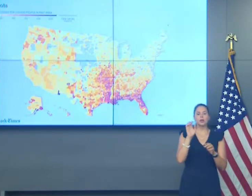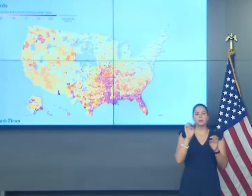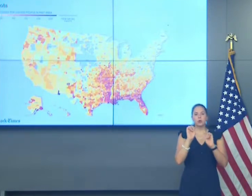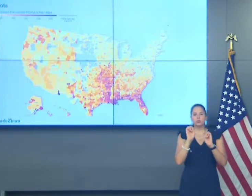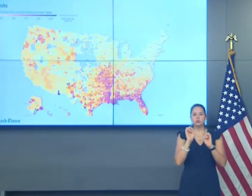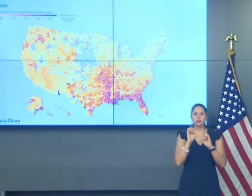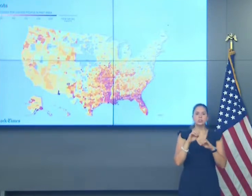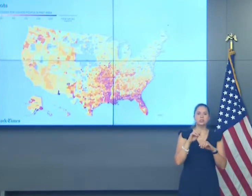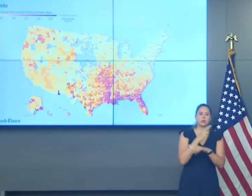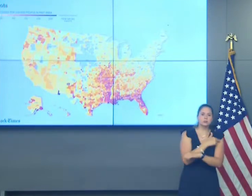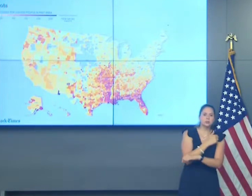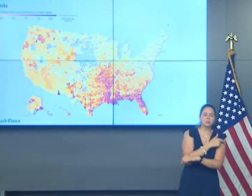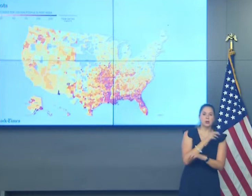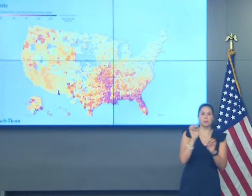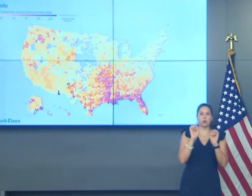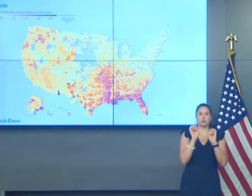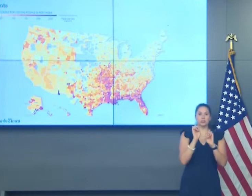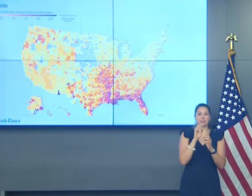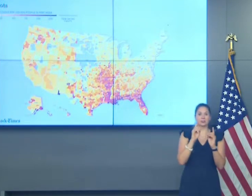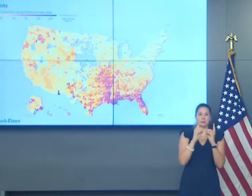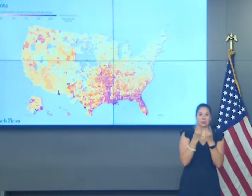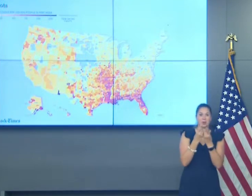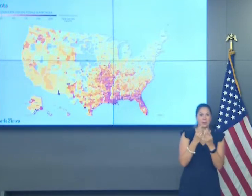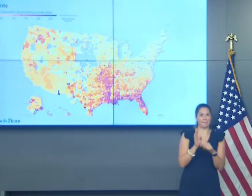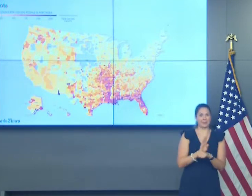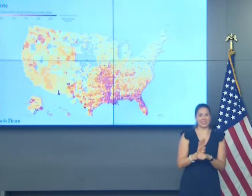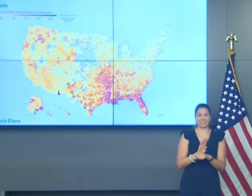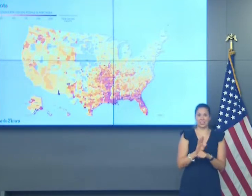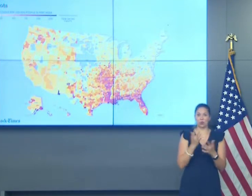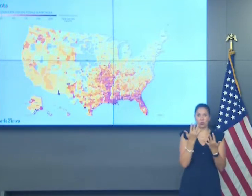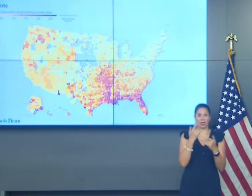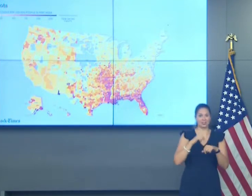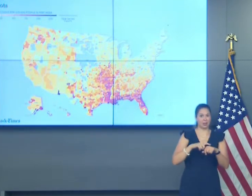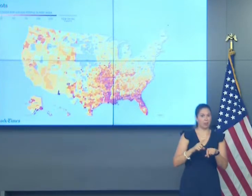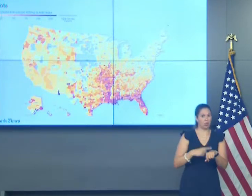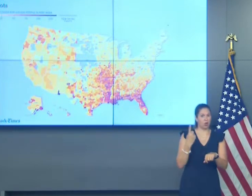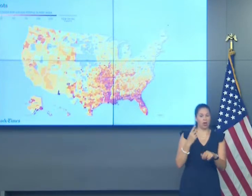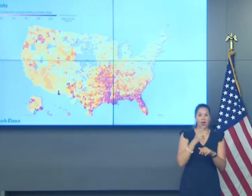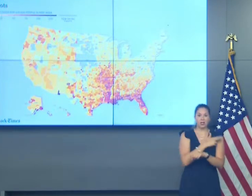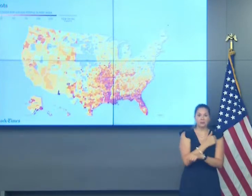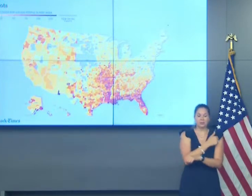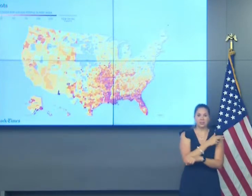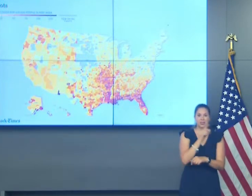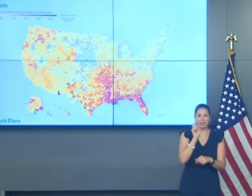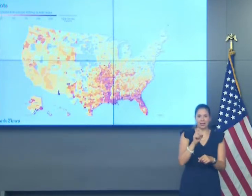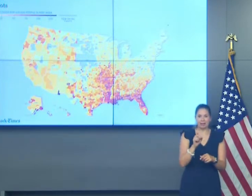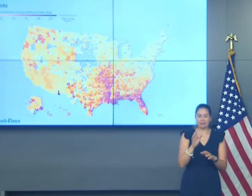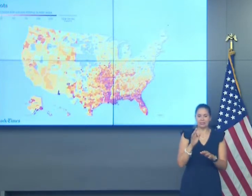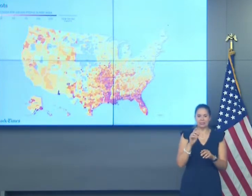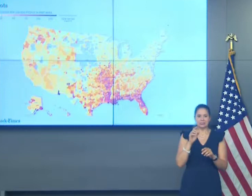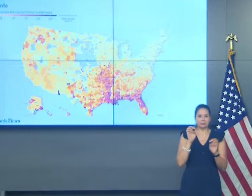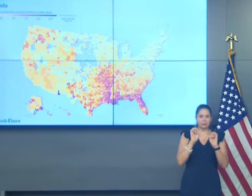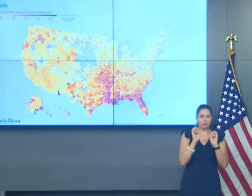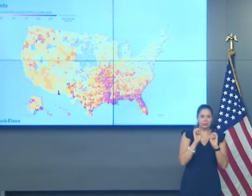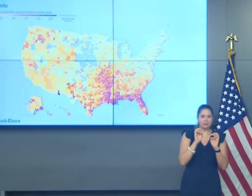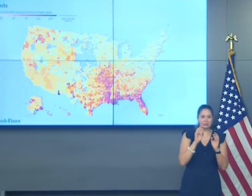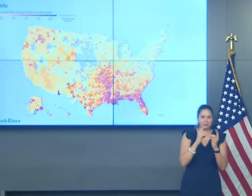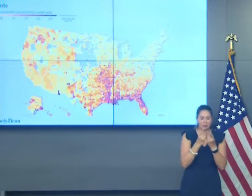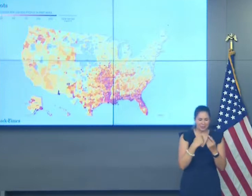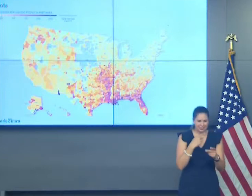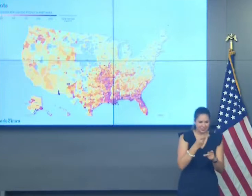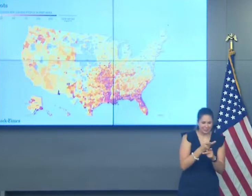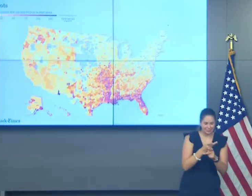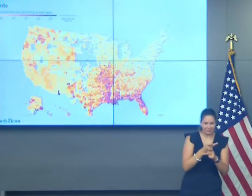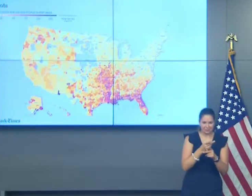department. Emergency departments are very busy, wait times are long, and hospitals are having to triage patients in the emergency department to the best of their